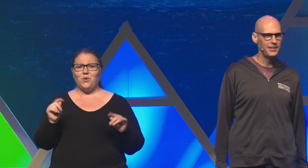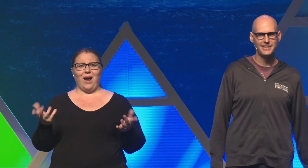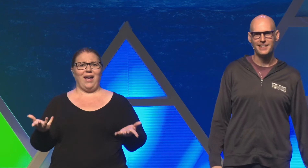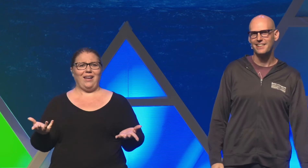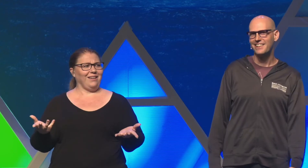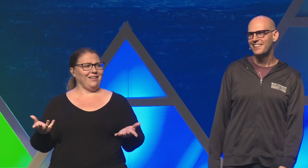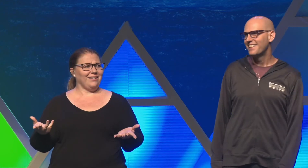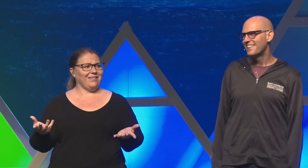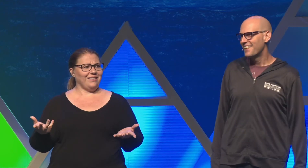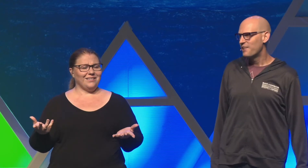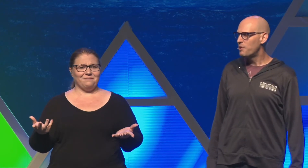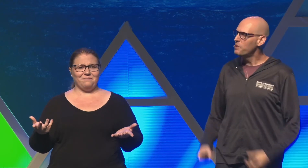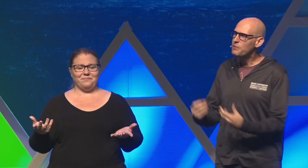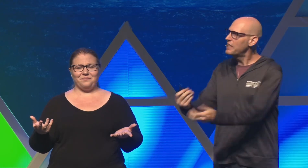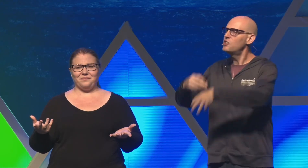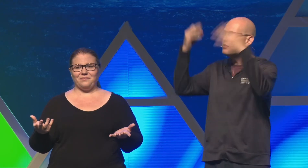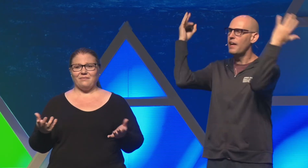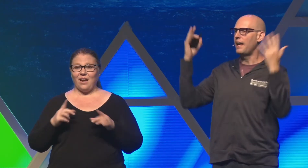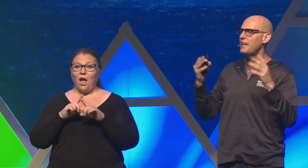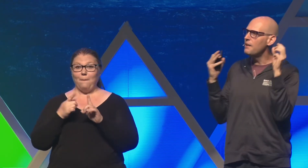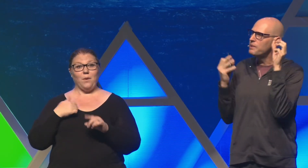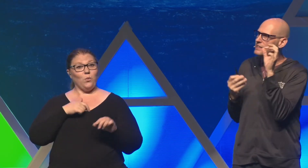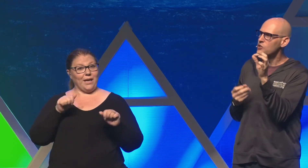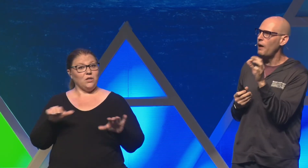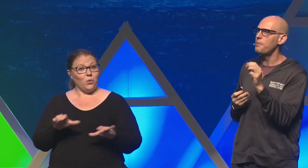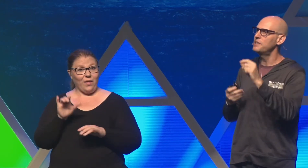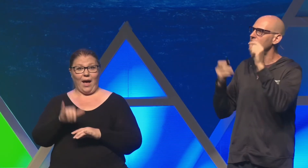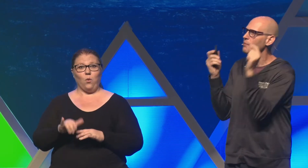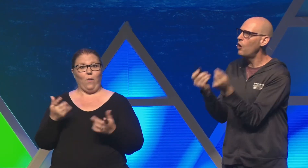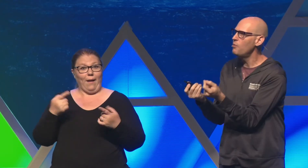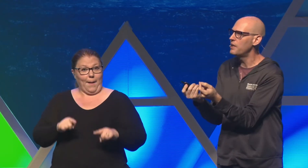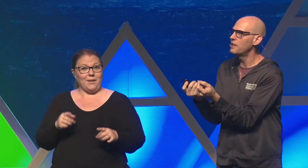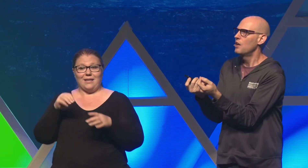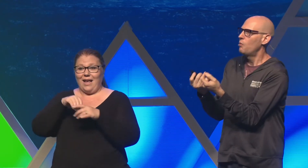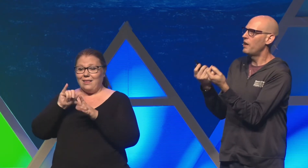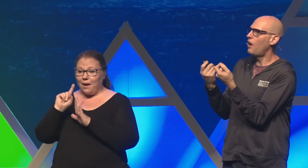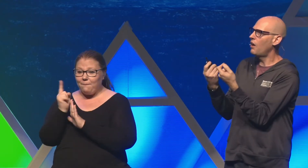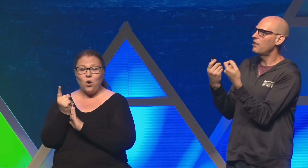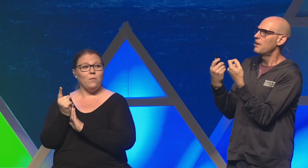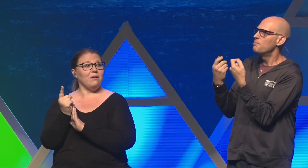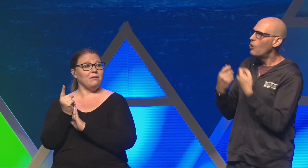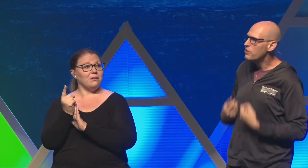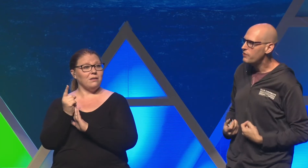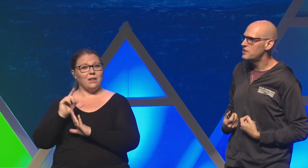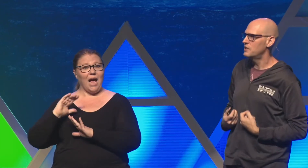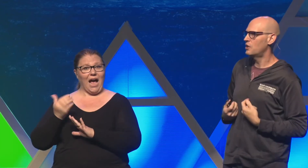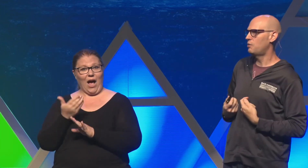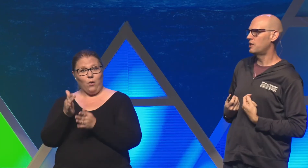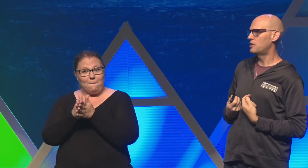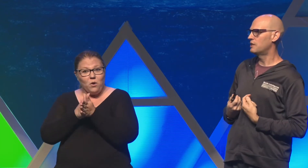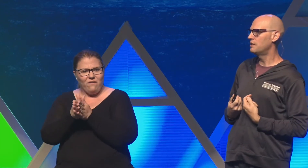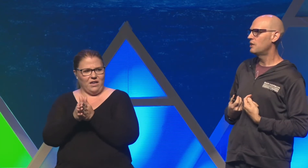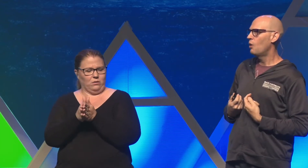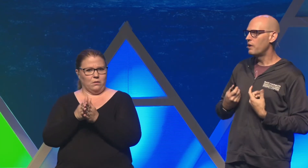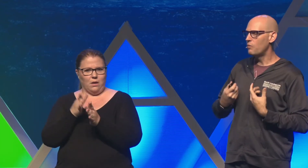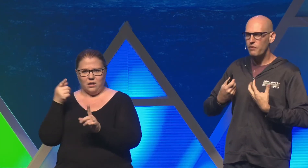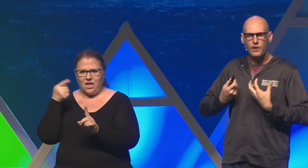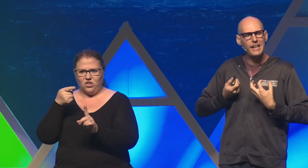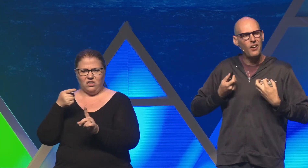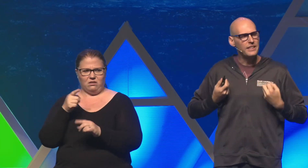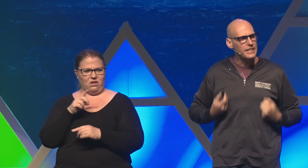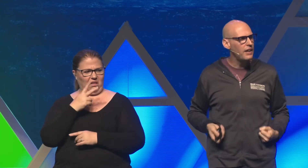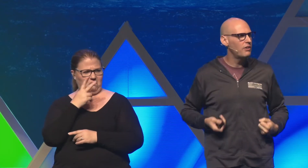That was but we could do that. And because here's what happens in that moment when our motivations are questioned, when